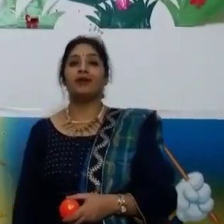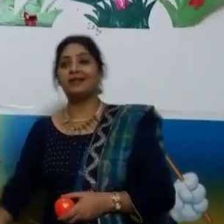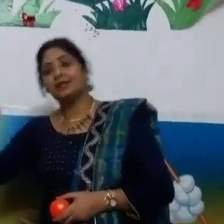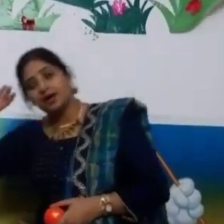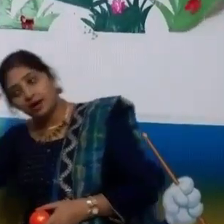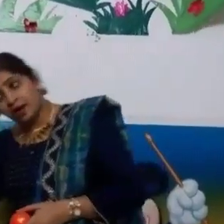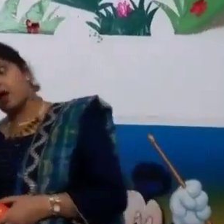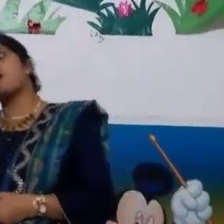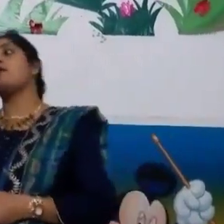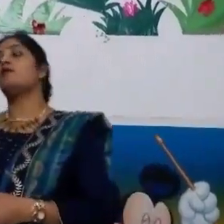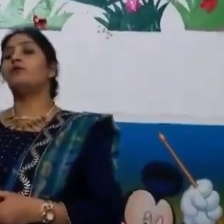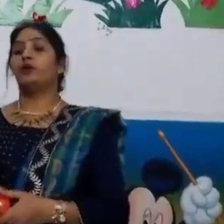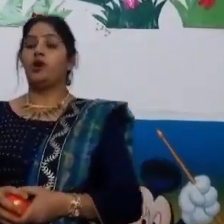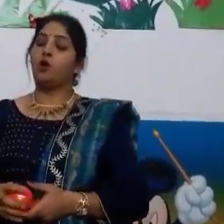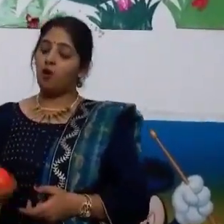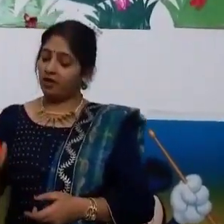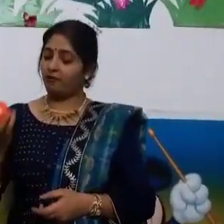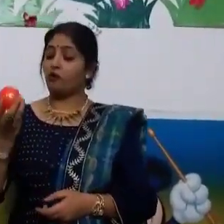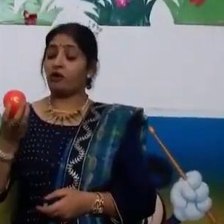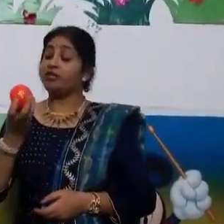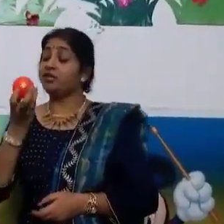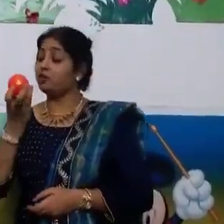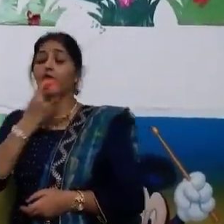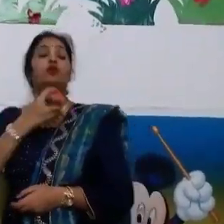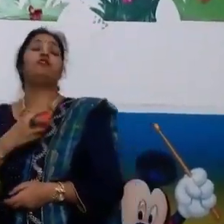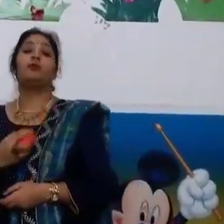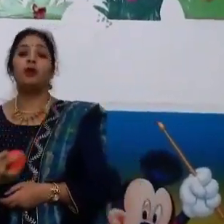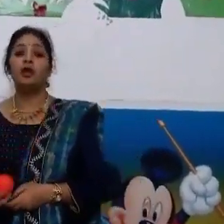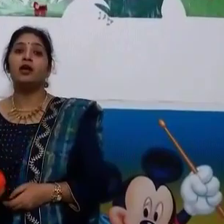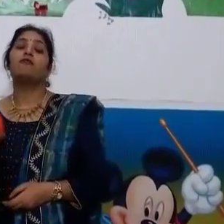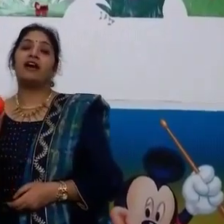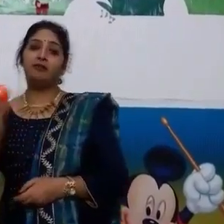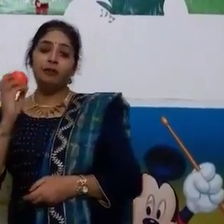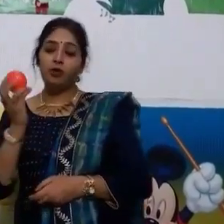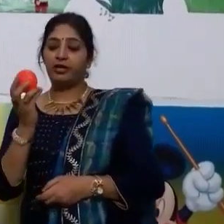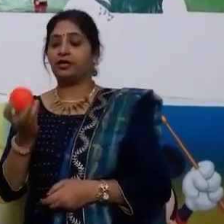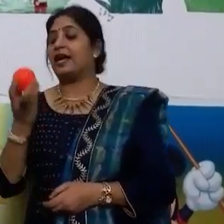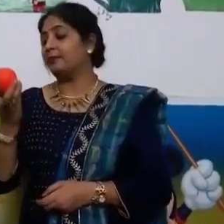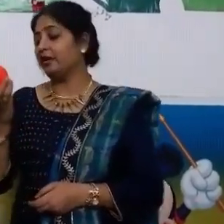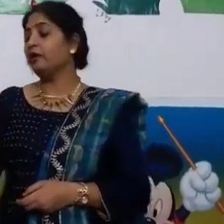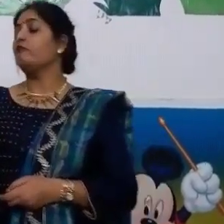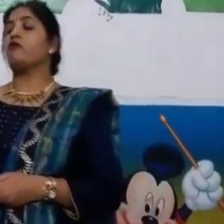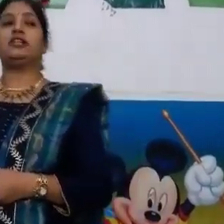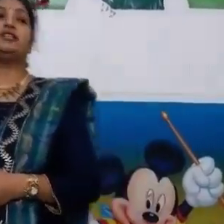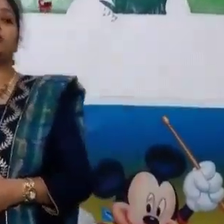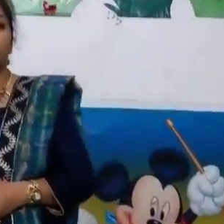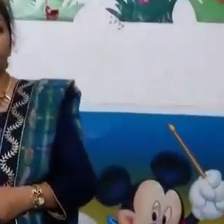is round. Okay, what is the use of the ball? Why we got it? Tell me. What is the use of the